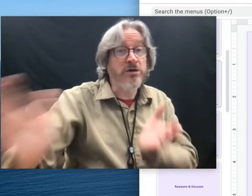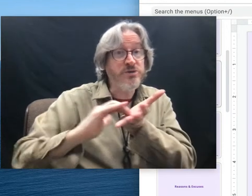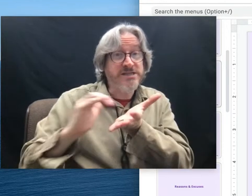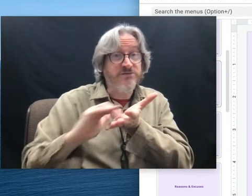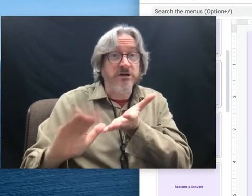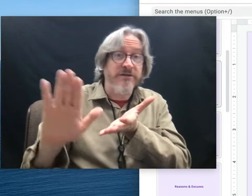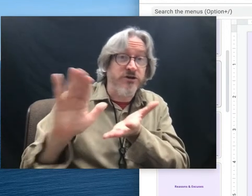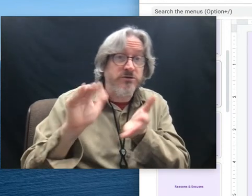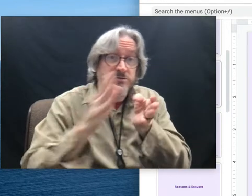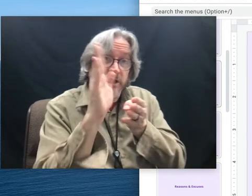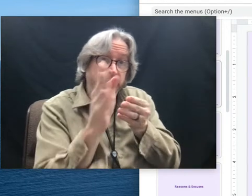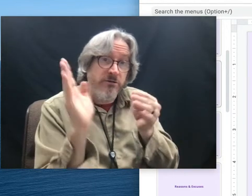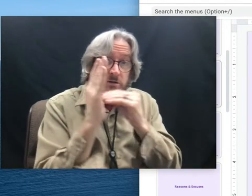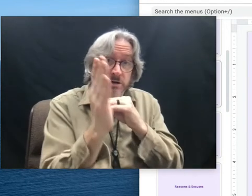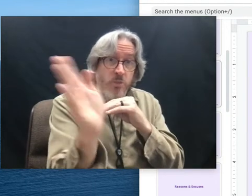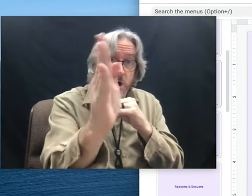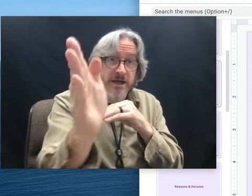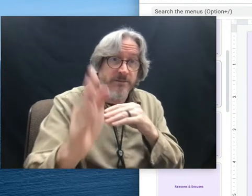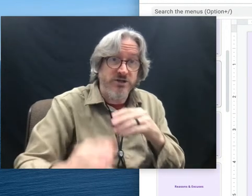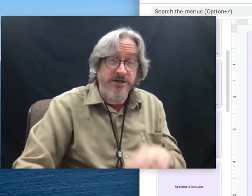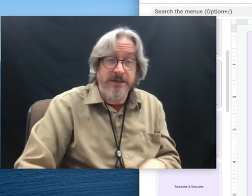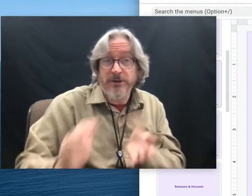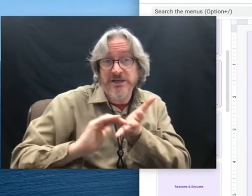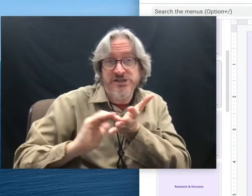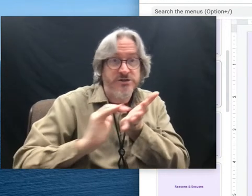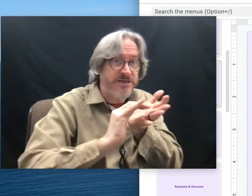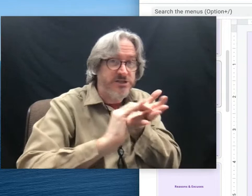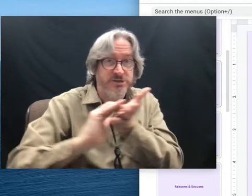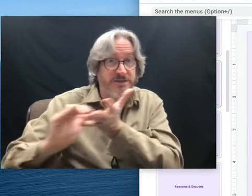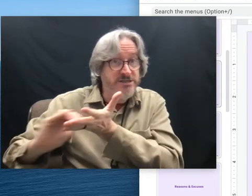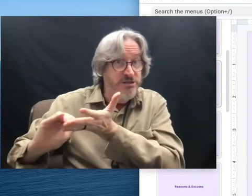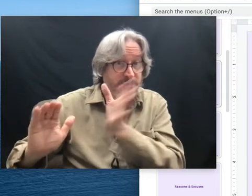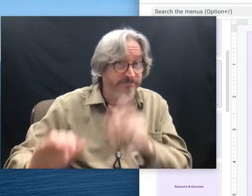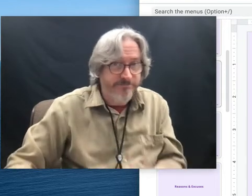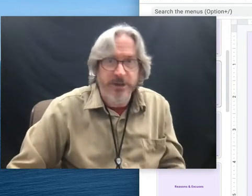We also use this for if you're like walking between people. Excuse me.